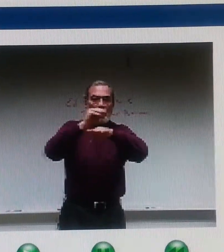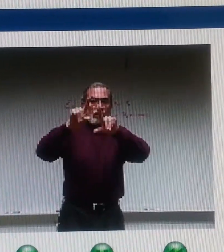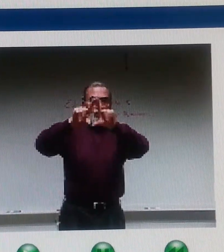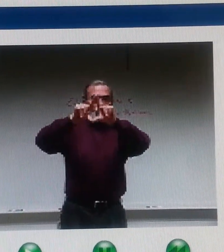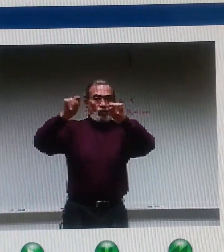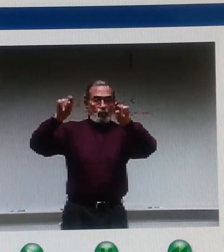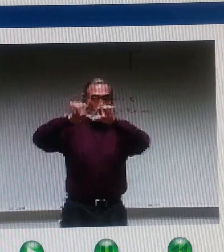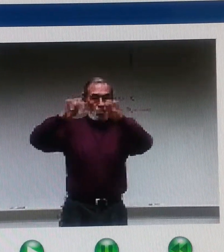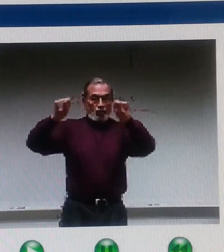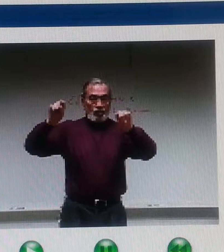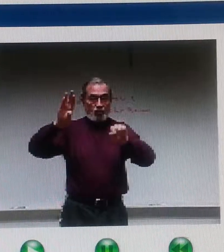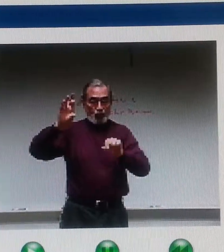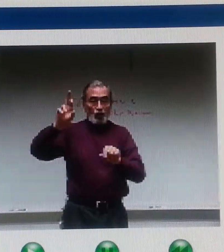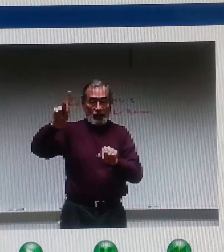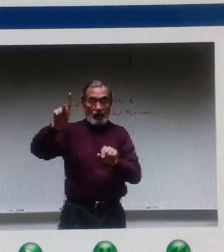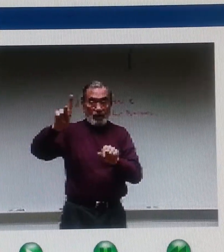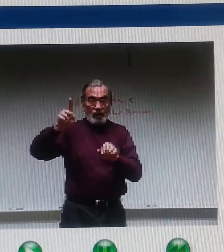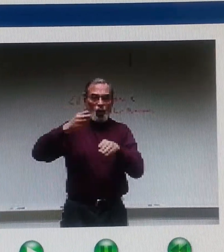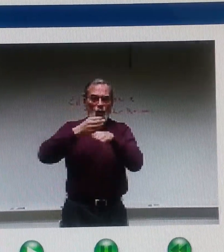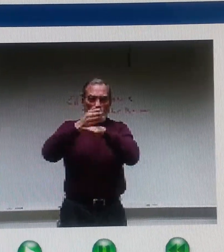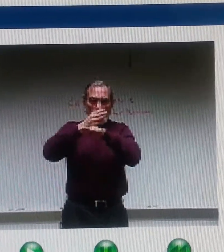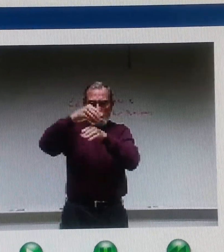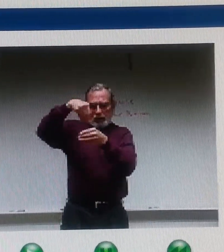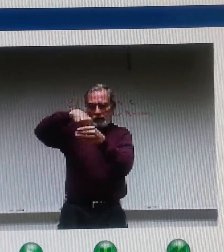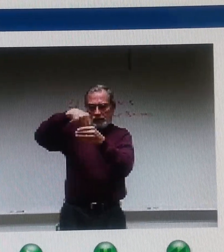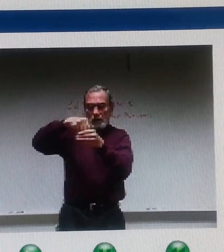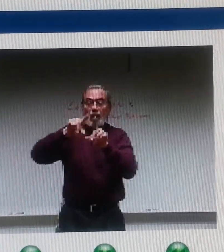This building, it was made of wood and bricks.